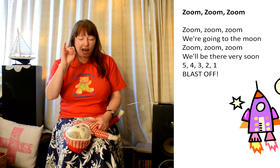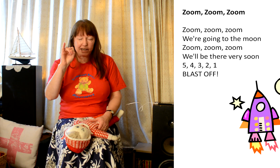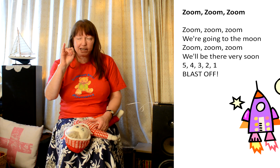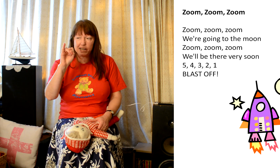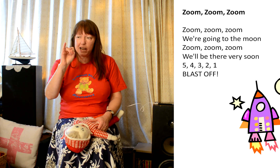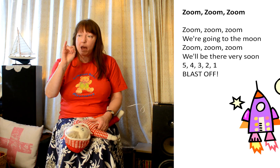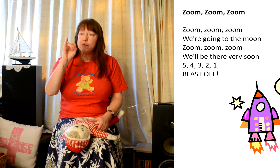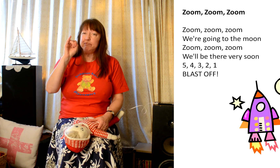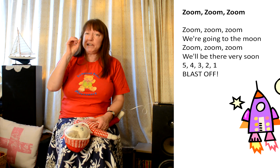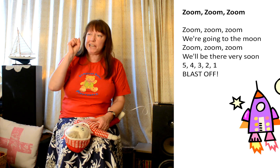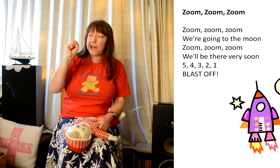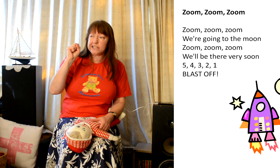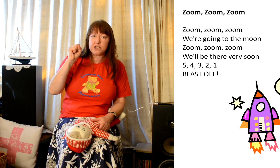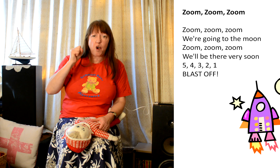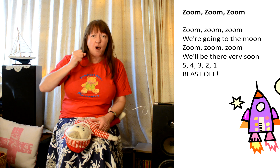5, 4, 3, 2, 1, blast off!